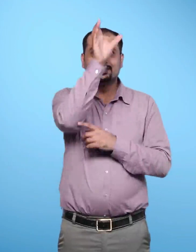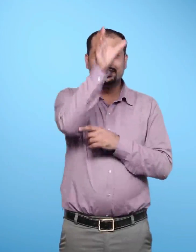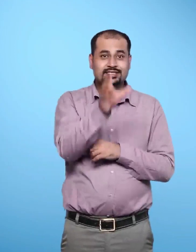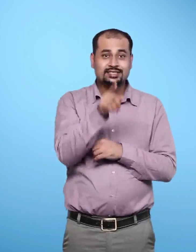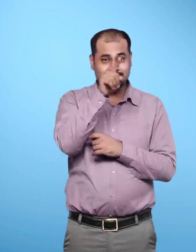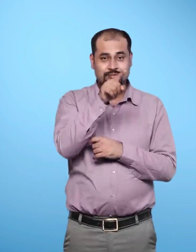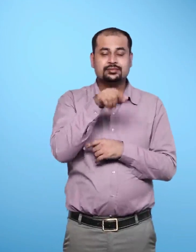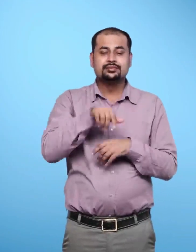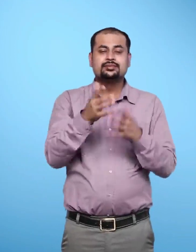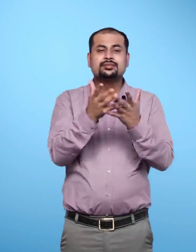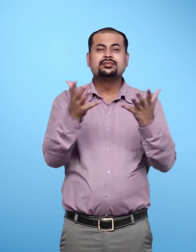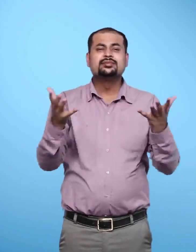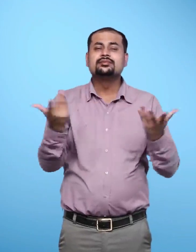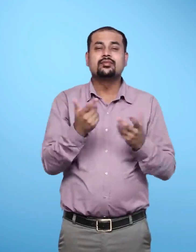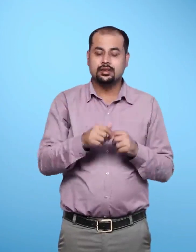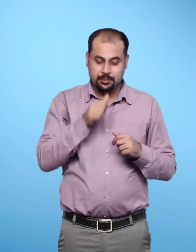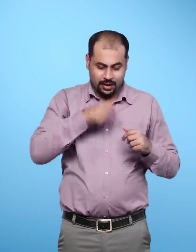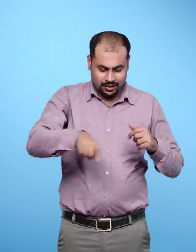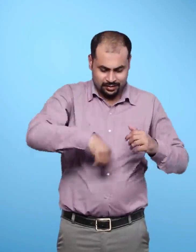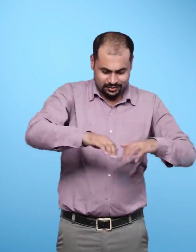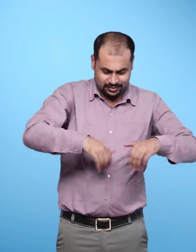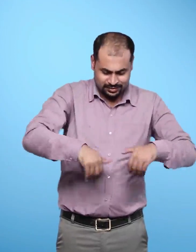Item: bore well for fresh water.